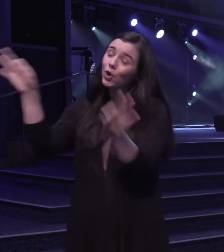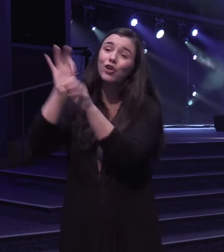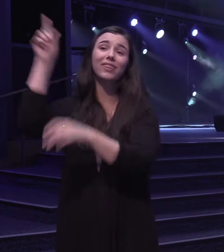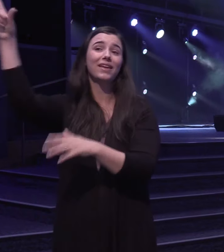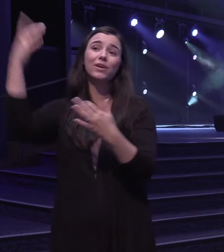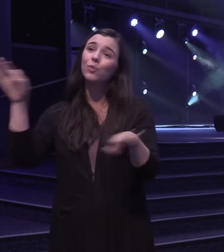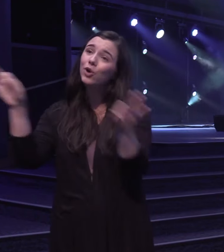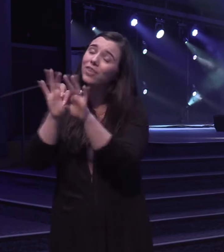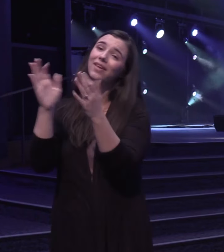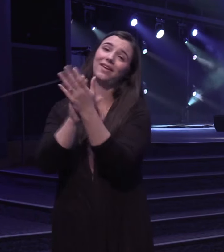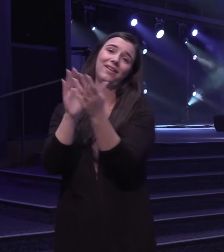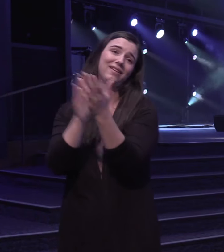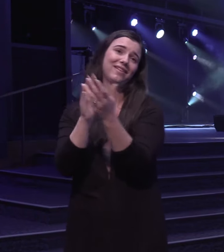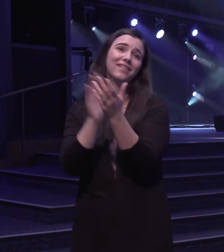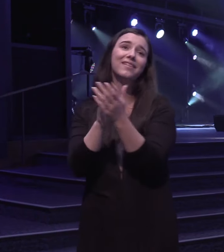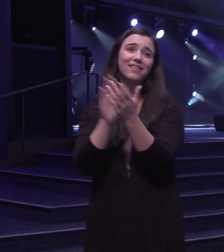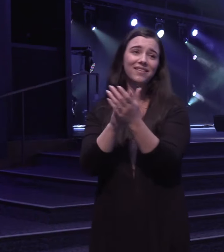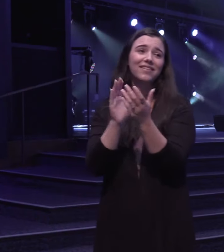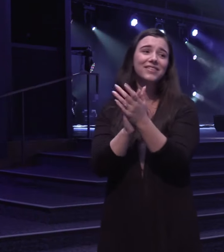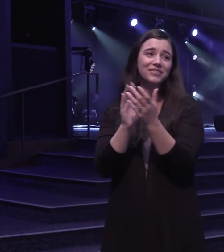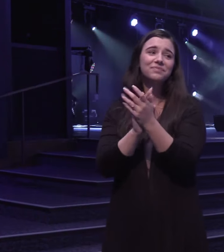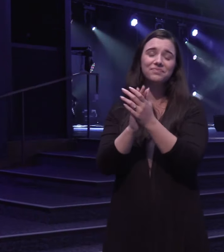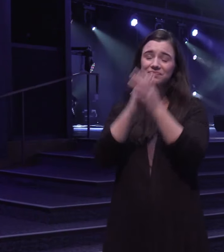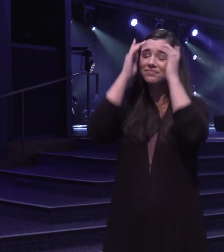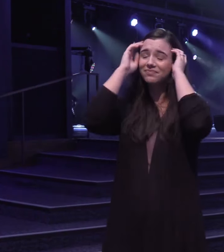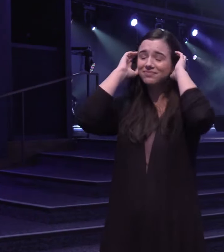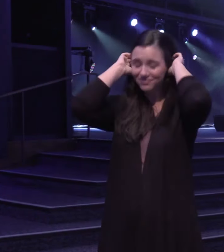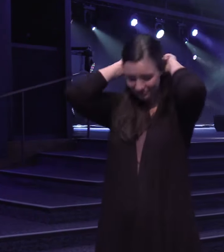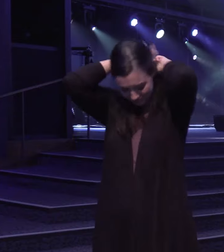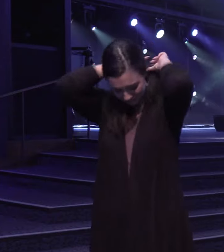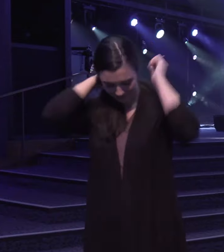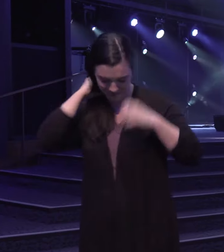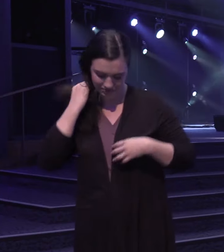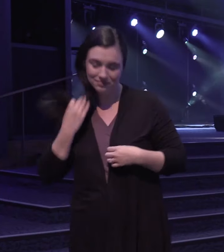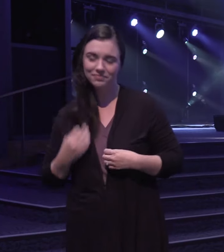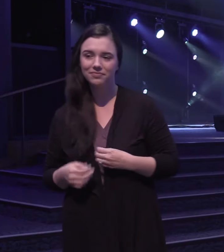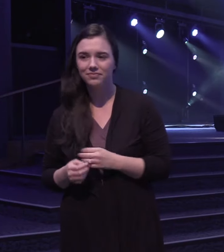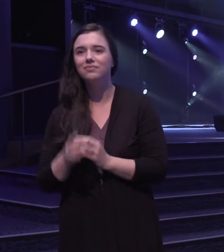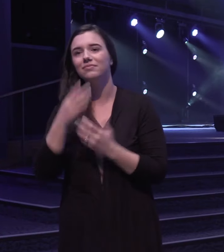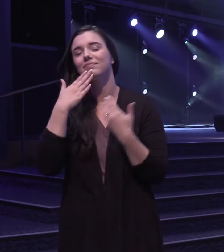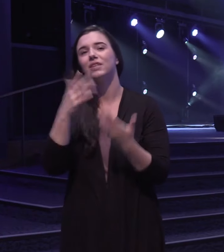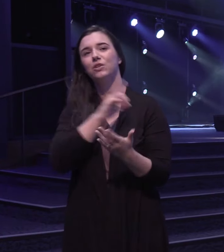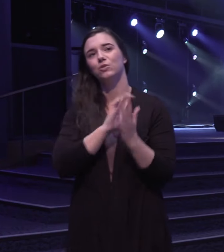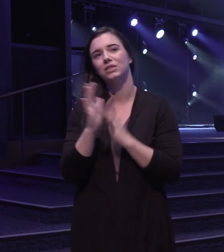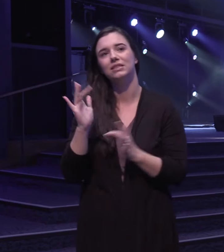He's worthy. He's worthy. Thank you, Jesus. He is worthy.